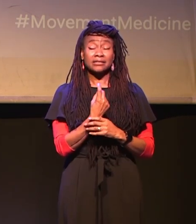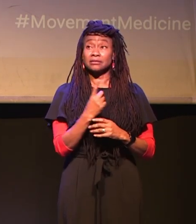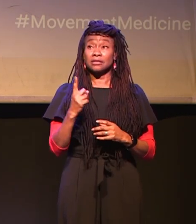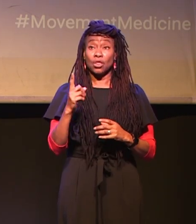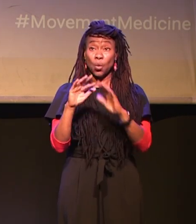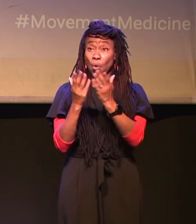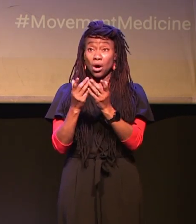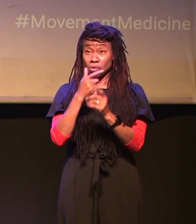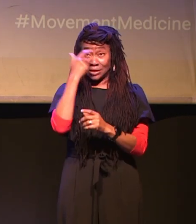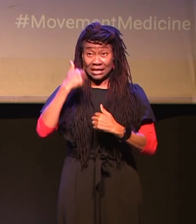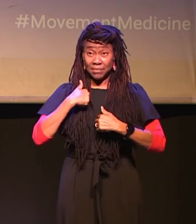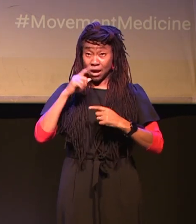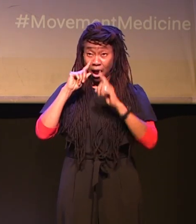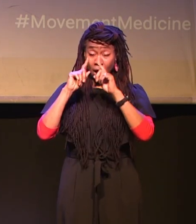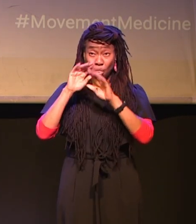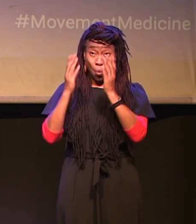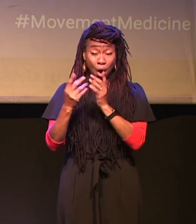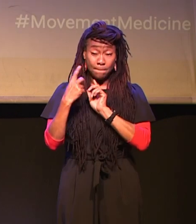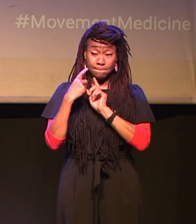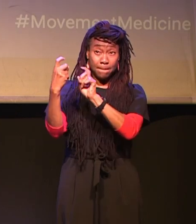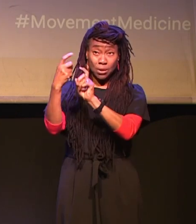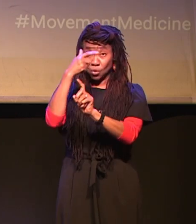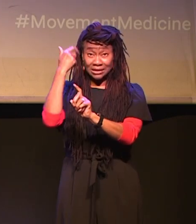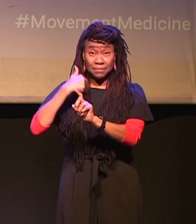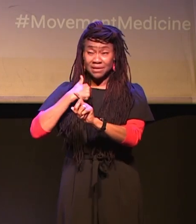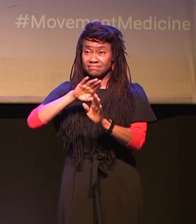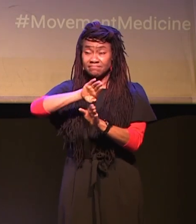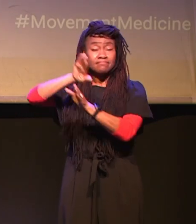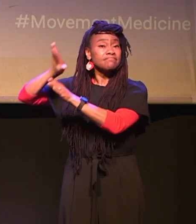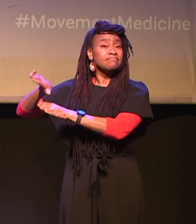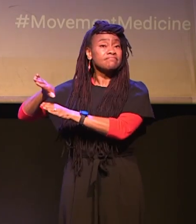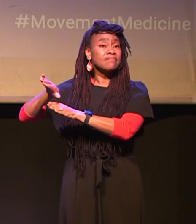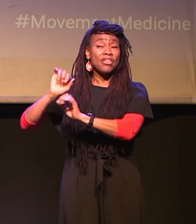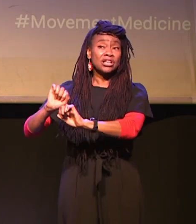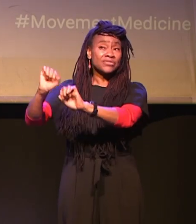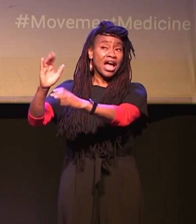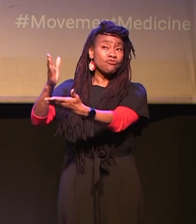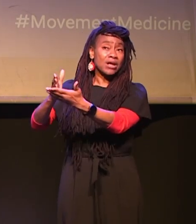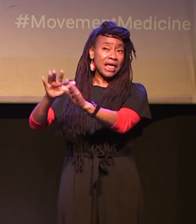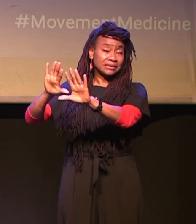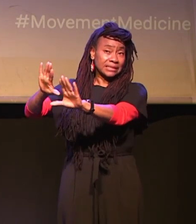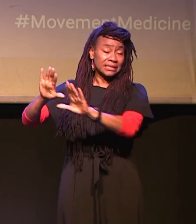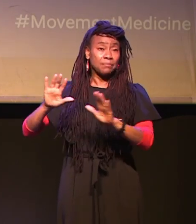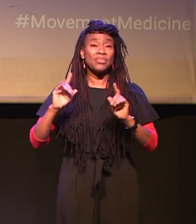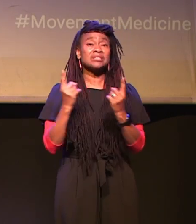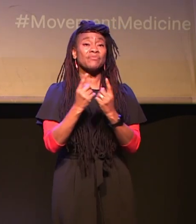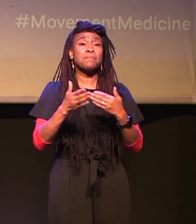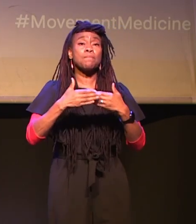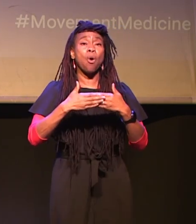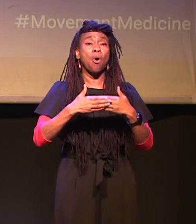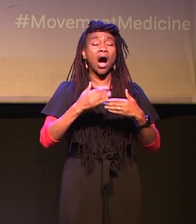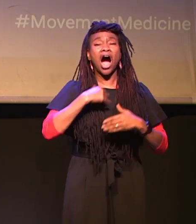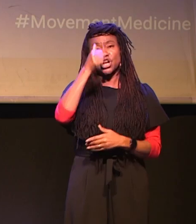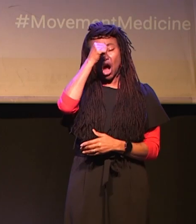understand me, can't read me, there is something beyond this construction of reality that exists, and I know it.